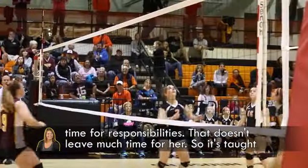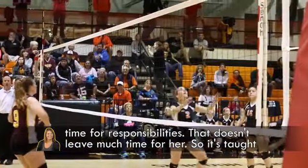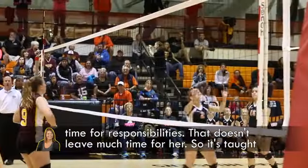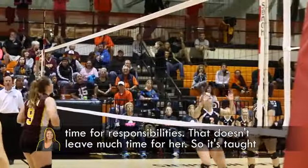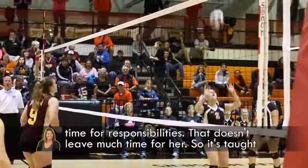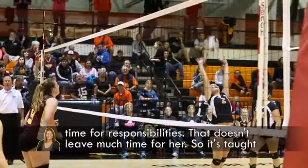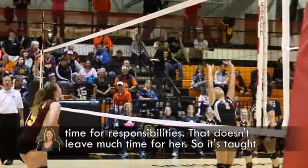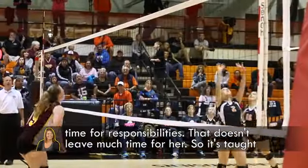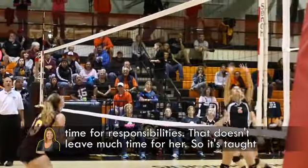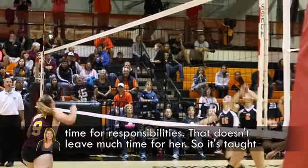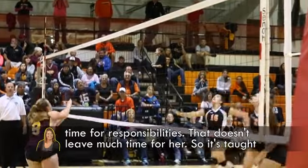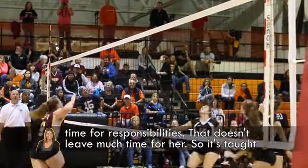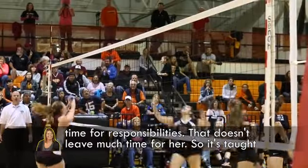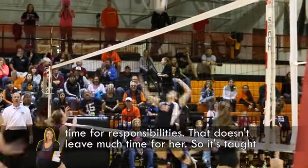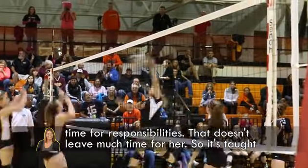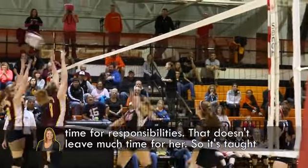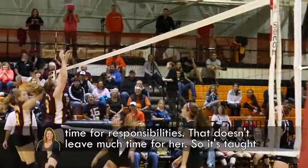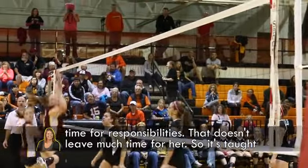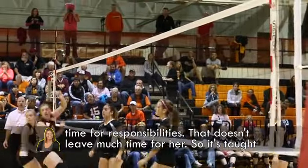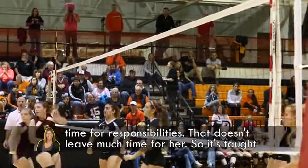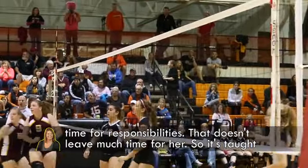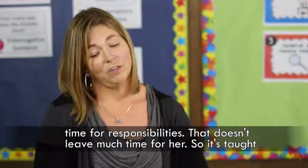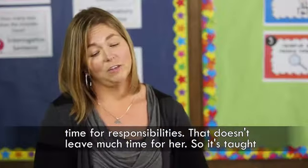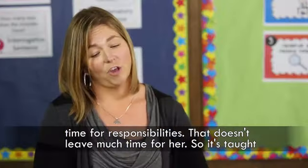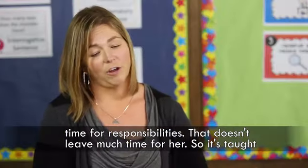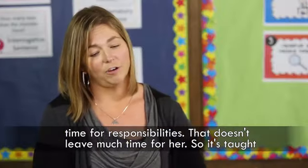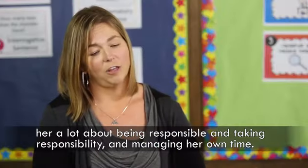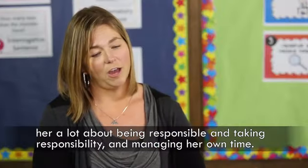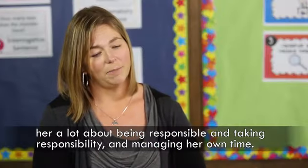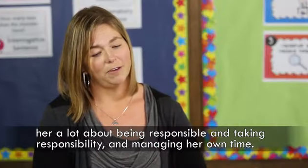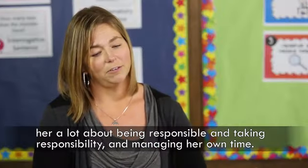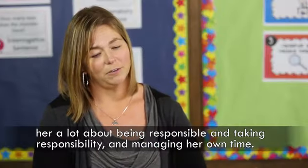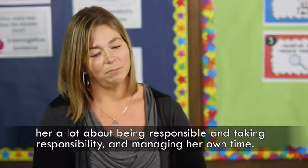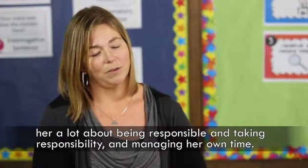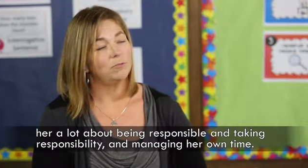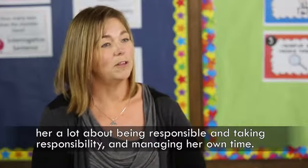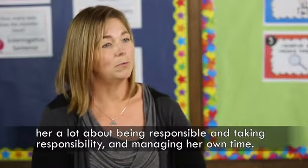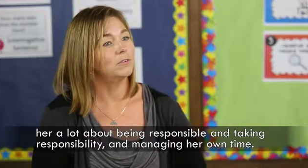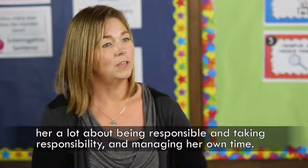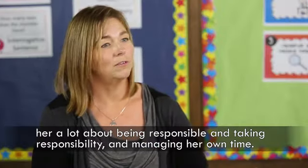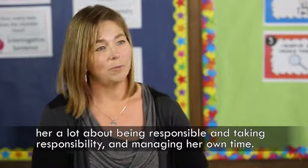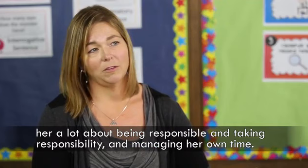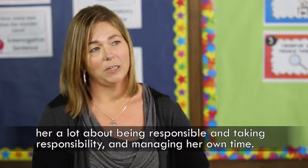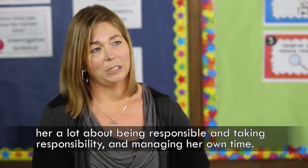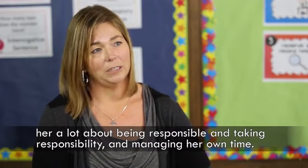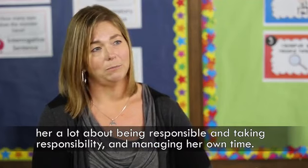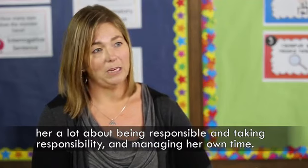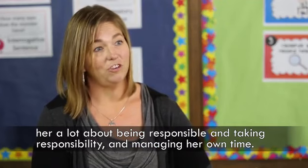time for responsibilities. That doesn't leave much time for her. So it's taught her a lot about being responsible and taking responsibility and managing